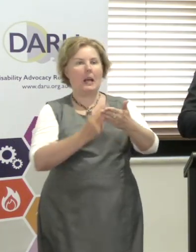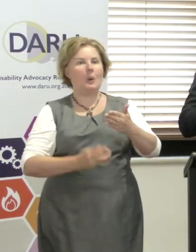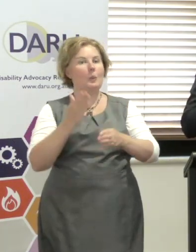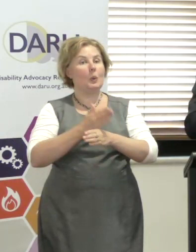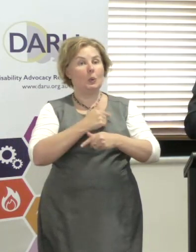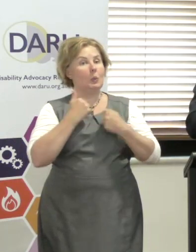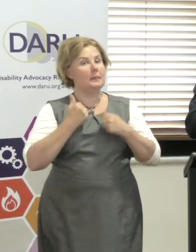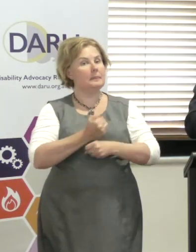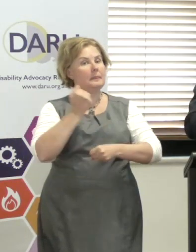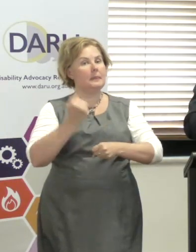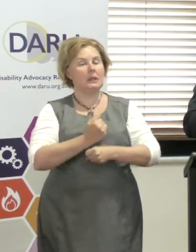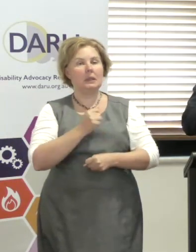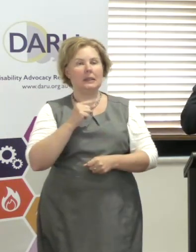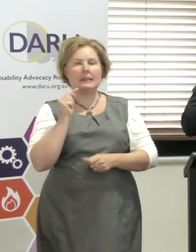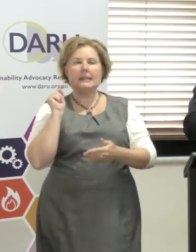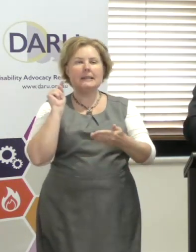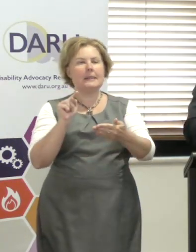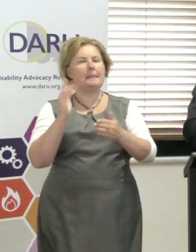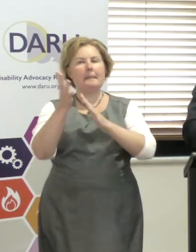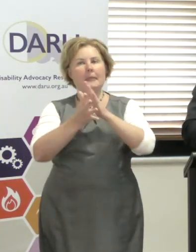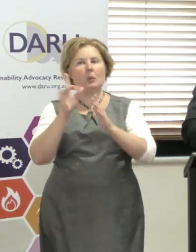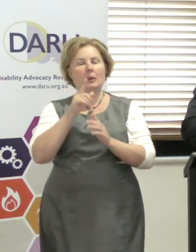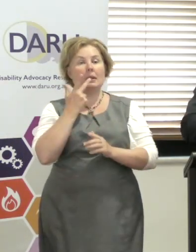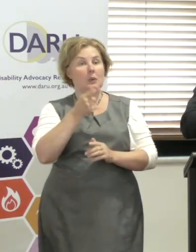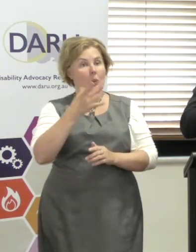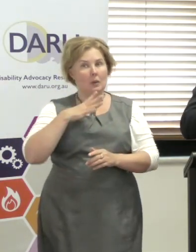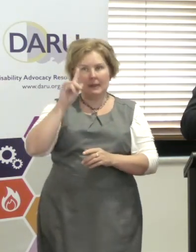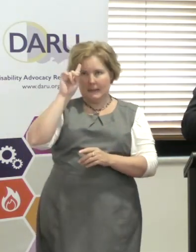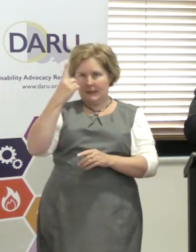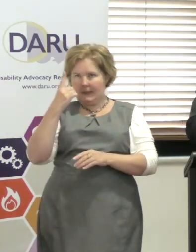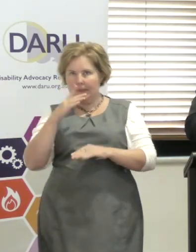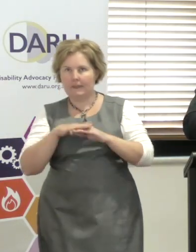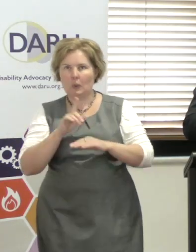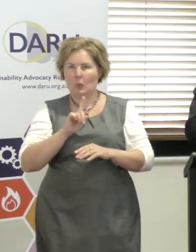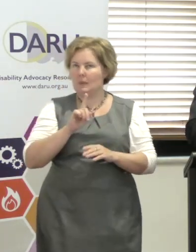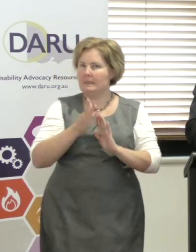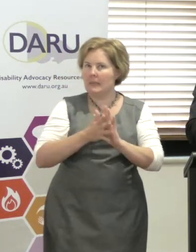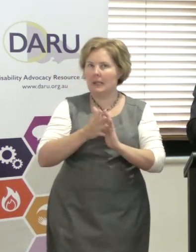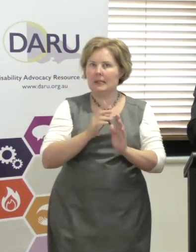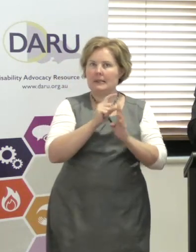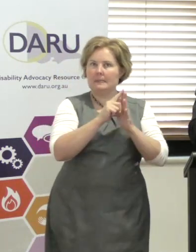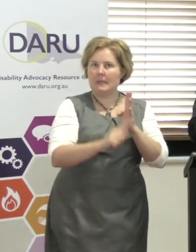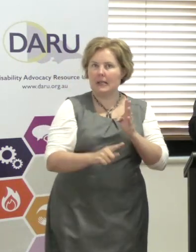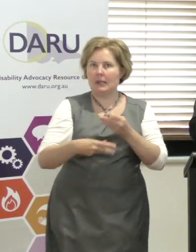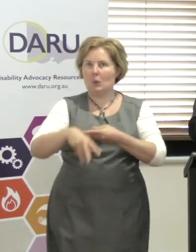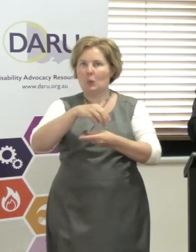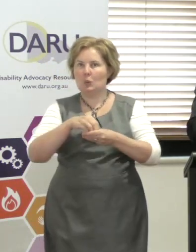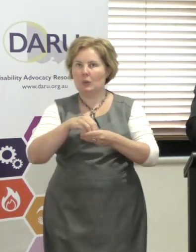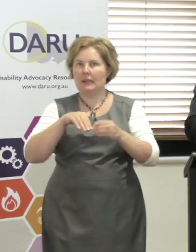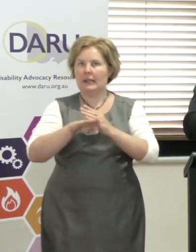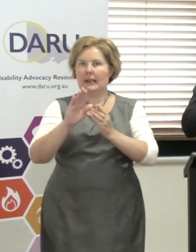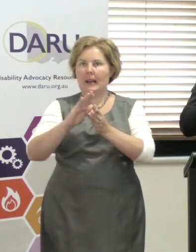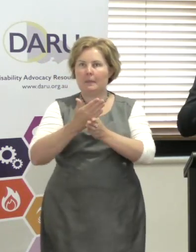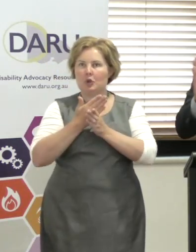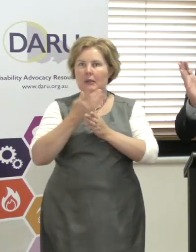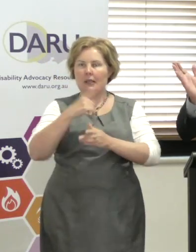is, if you want to understand disability and inclusion in Aboriginal and Torres Strait Islander